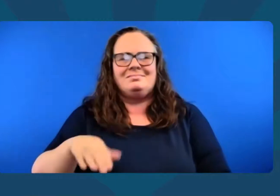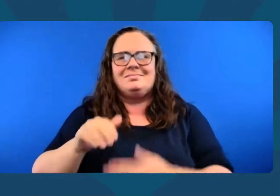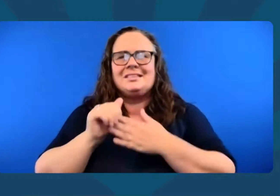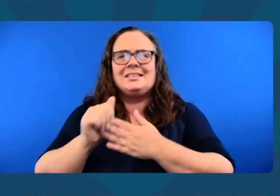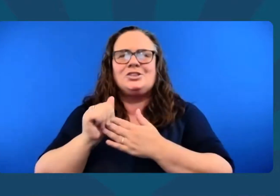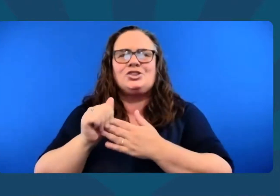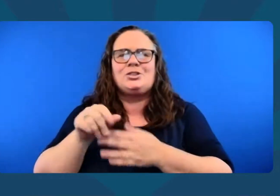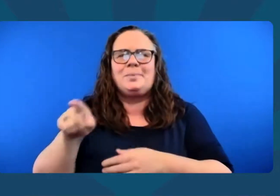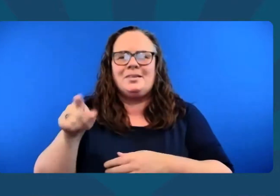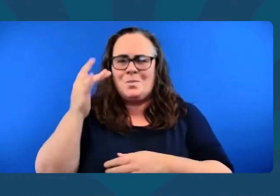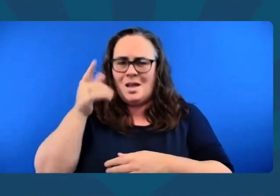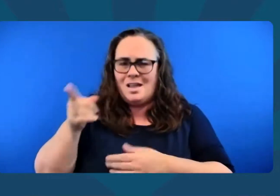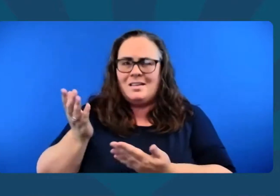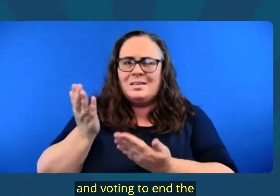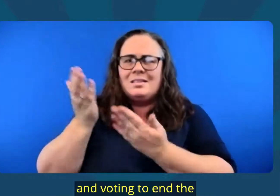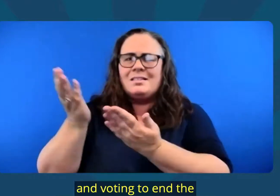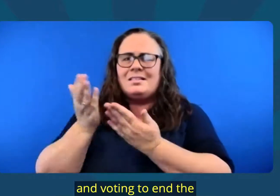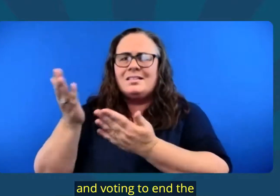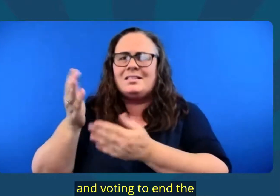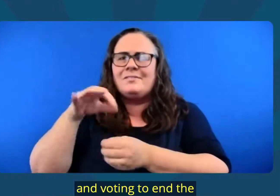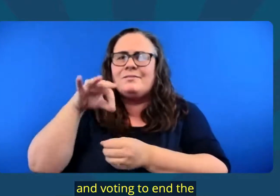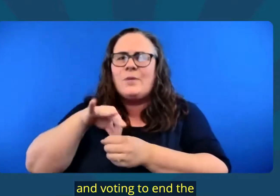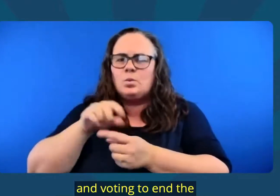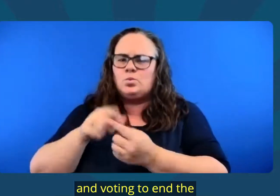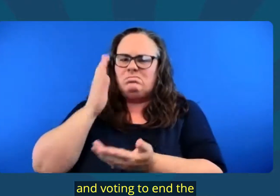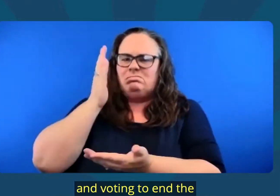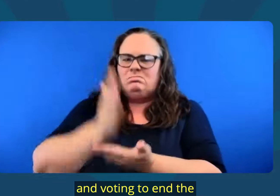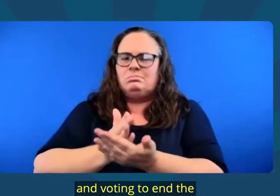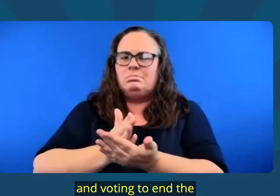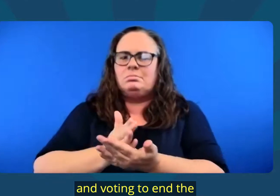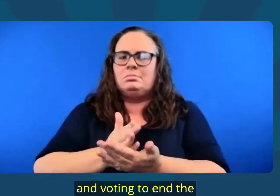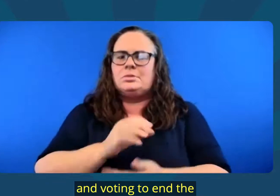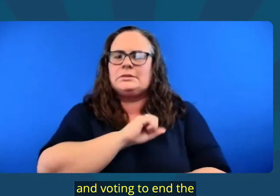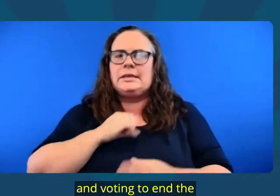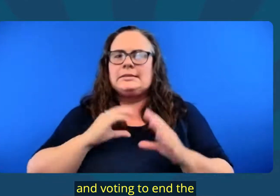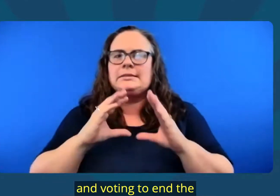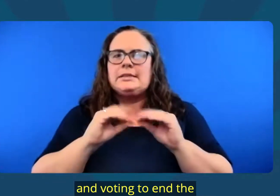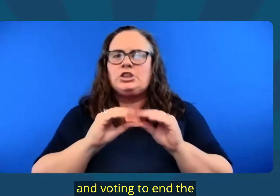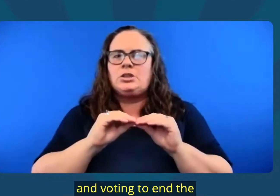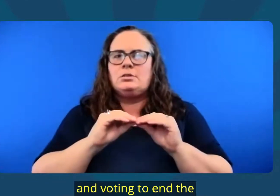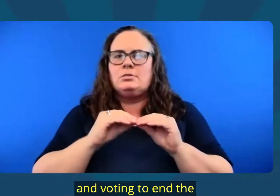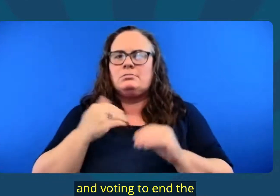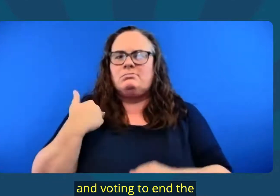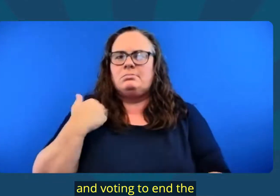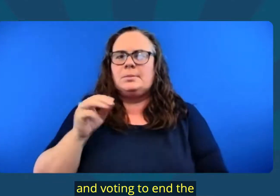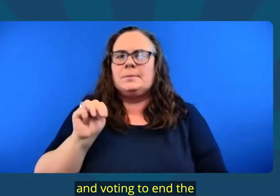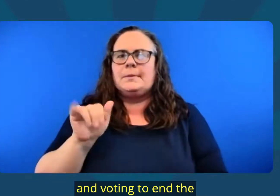poor leadership, motioning and voting to end the Senate session on May 26th.